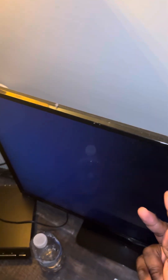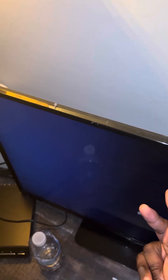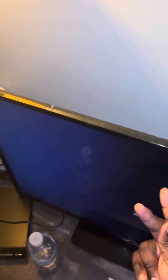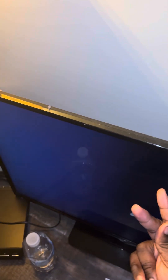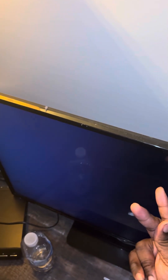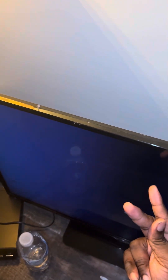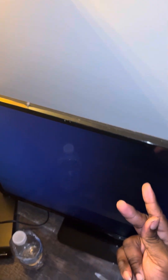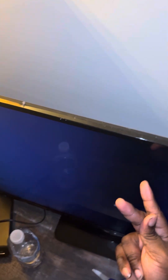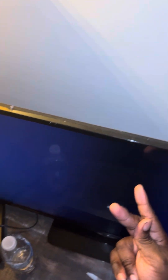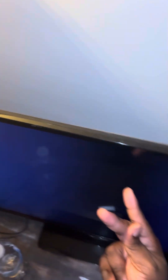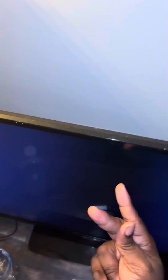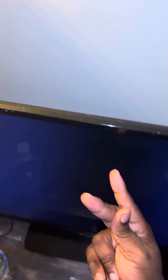K,